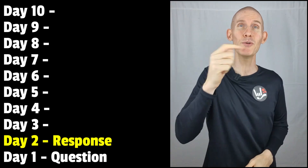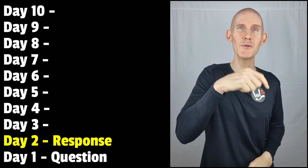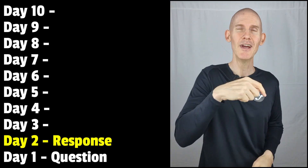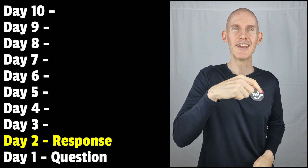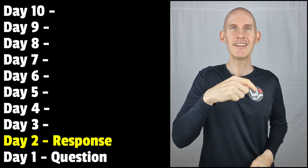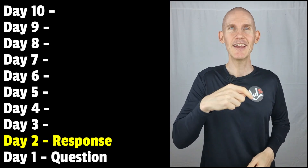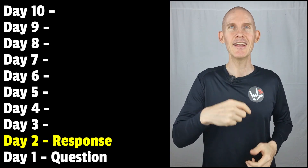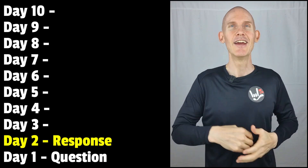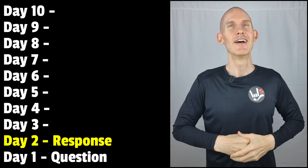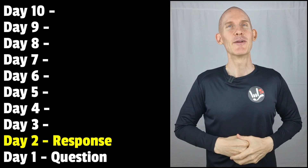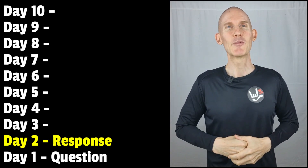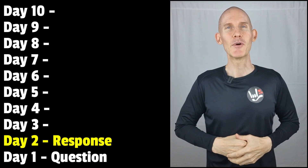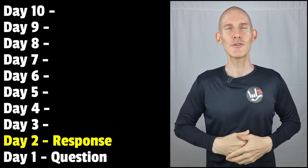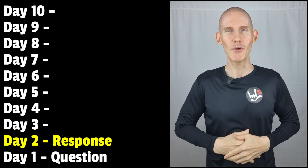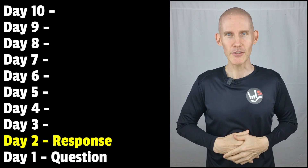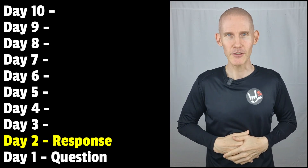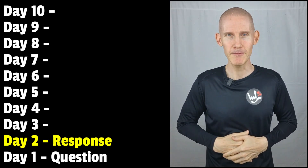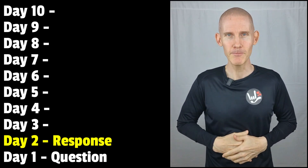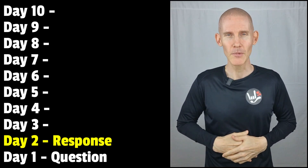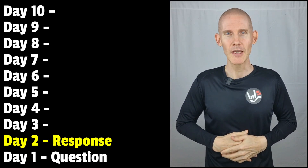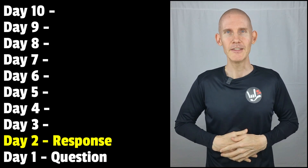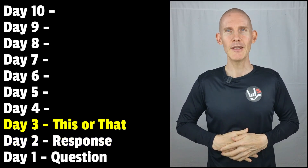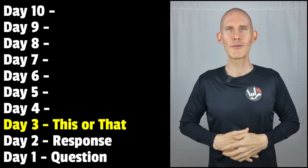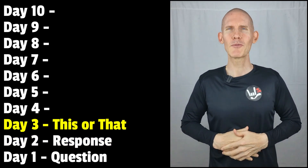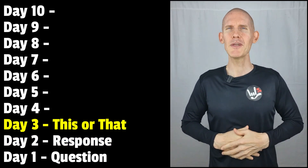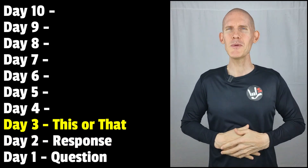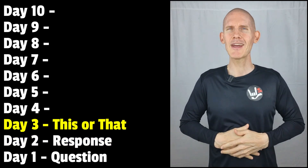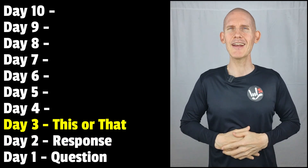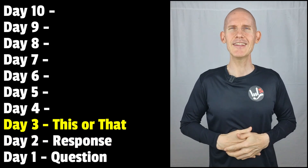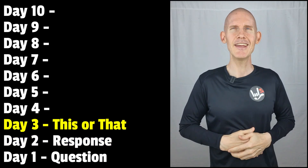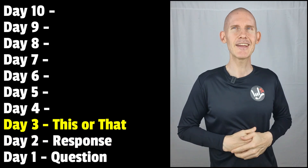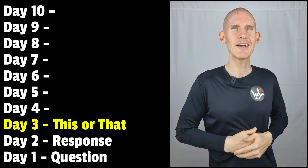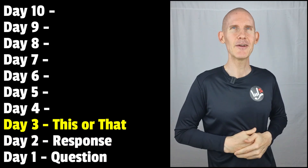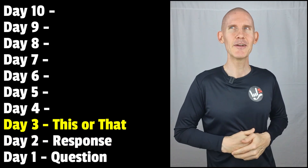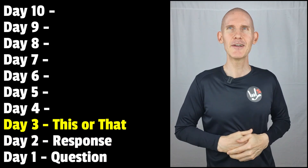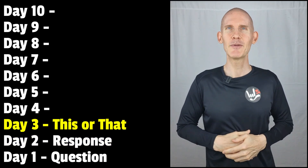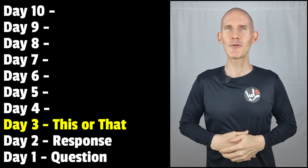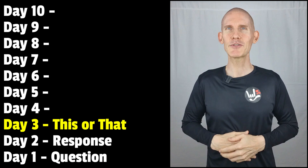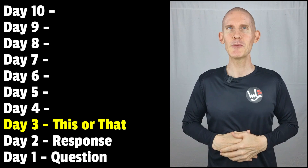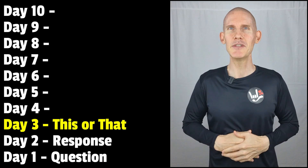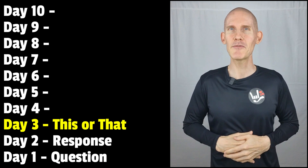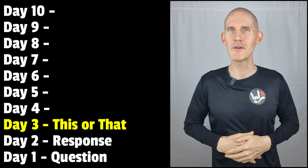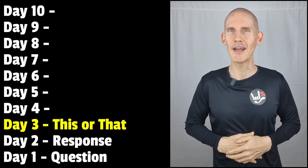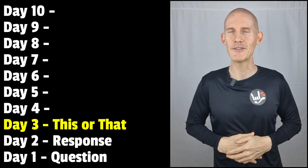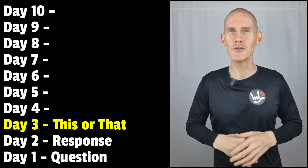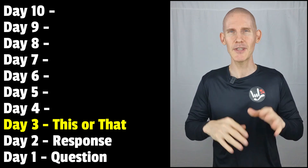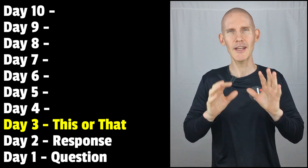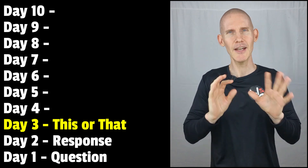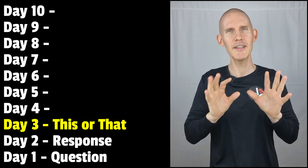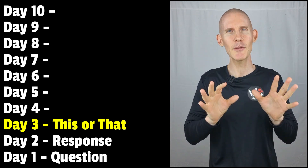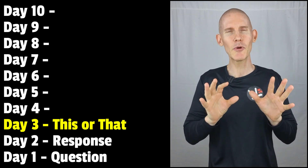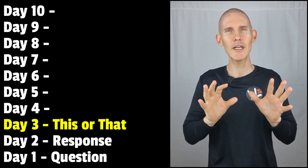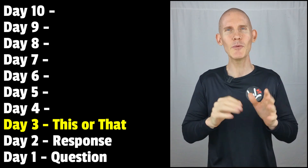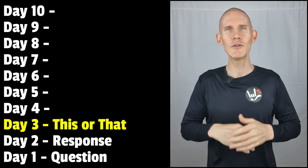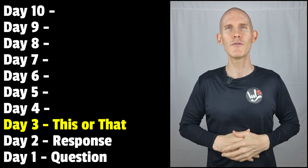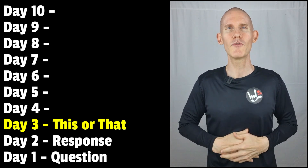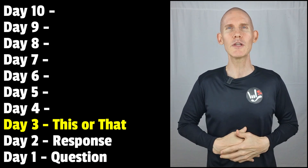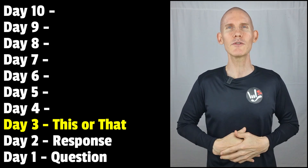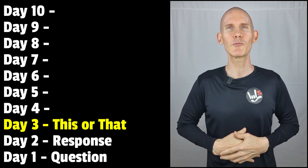to the day number one question. Day three, we throw something different at you. Kind of take a break and we do finger